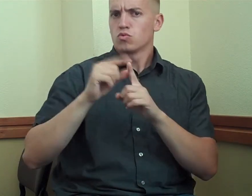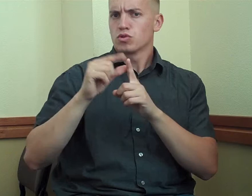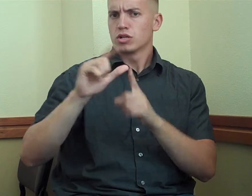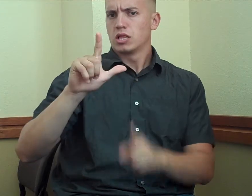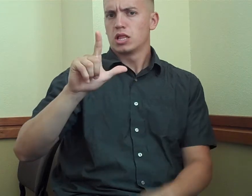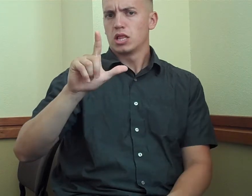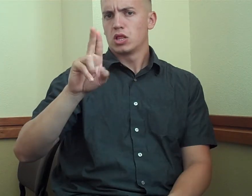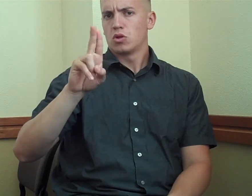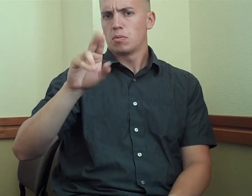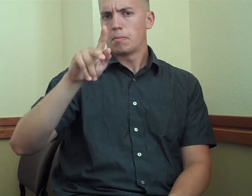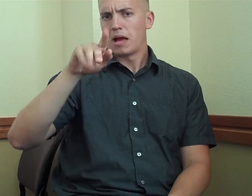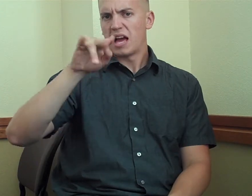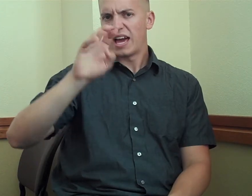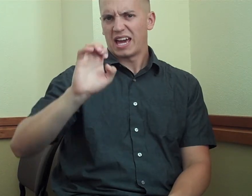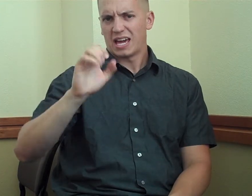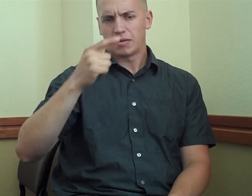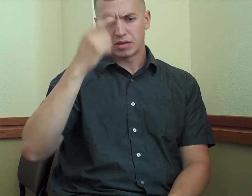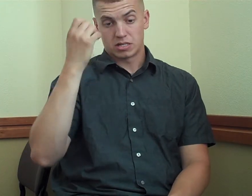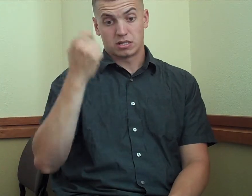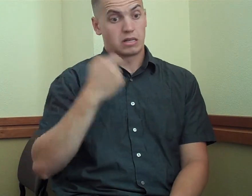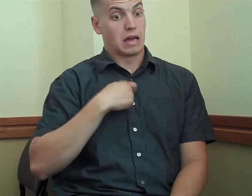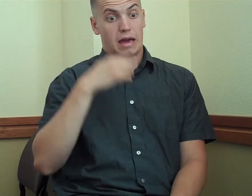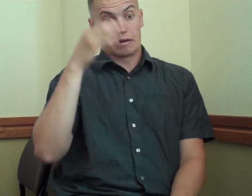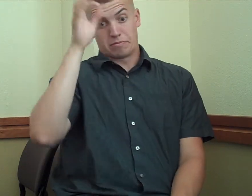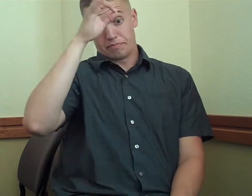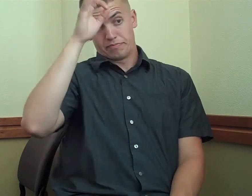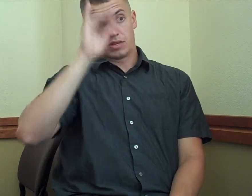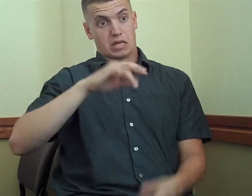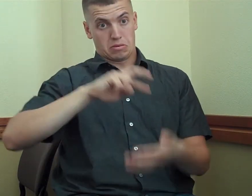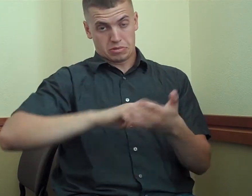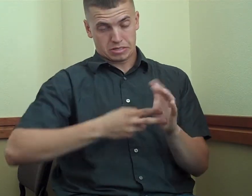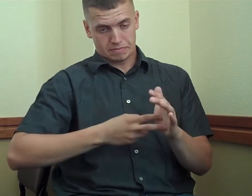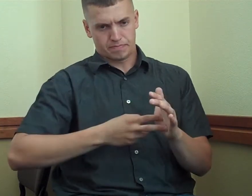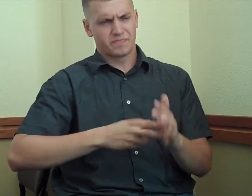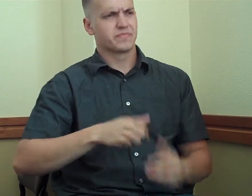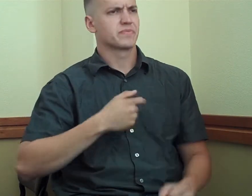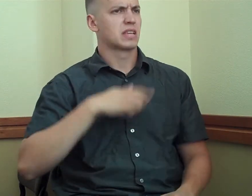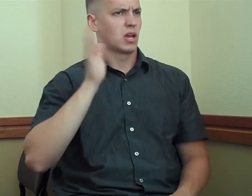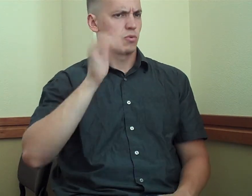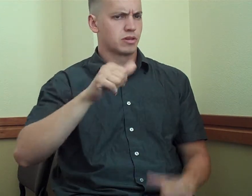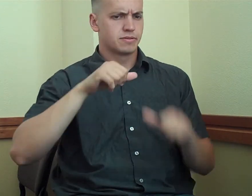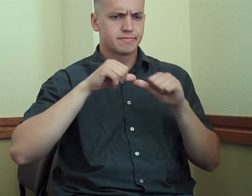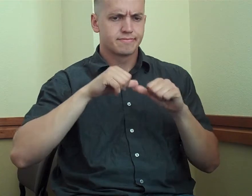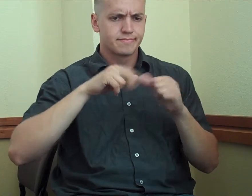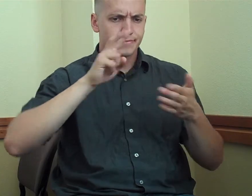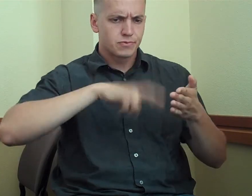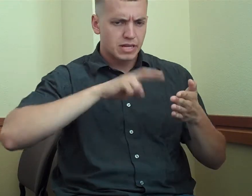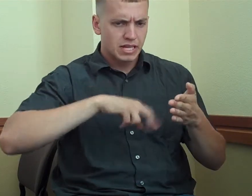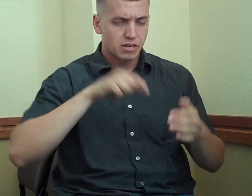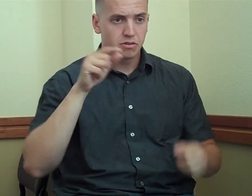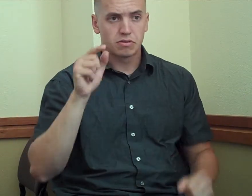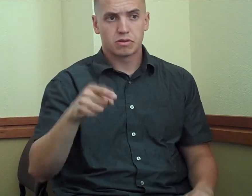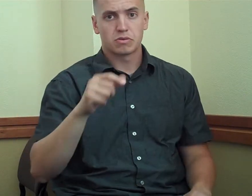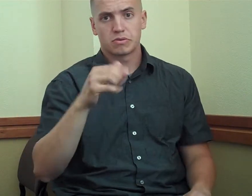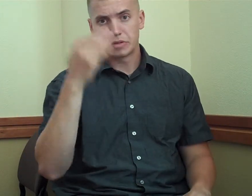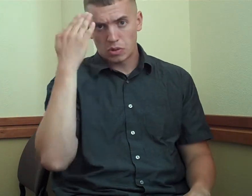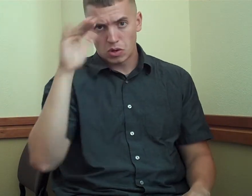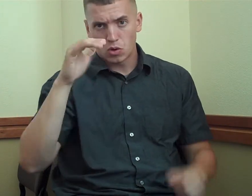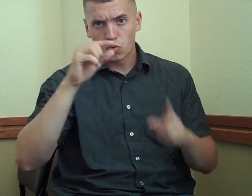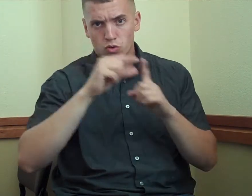going to leave that for us to figure out. I'm going to read on, and when you see a word that you don't know, would you show me? And then we'll stop and talk